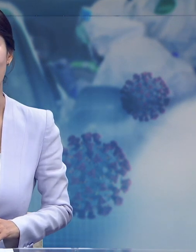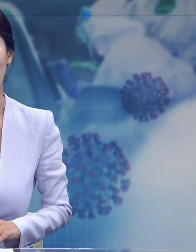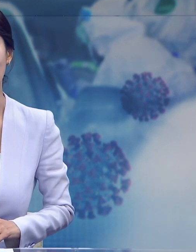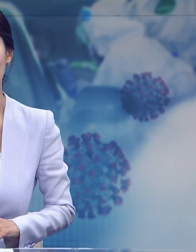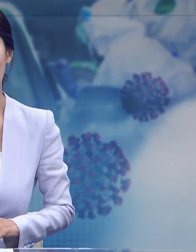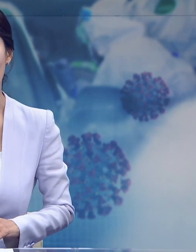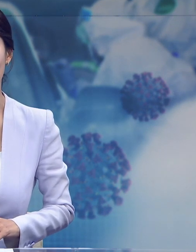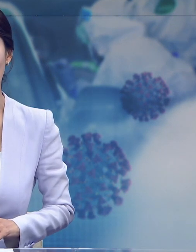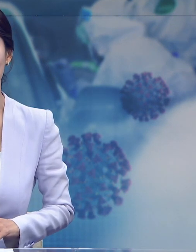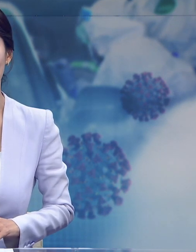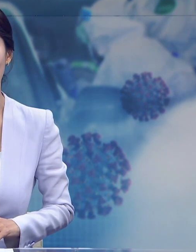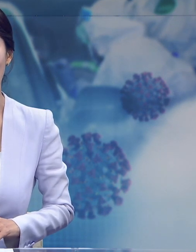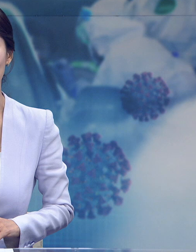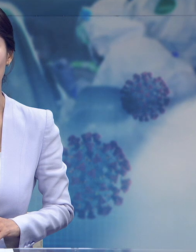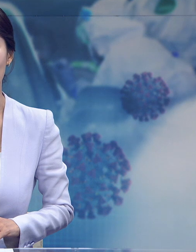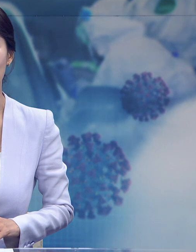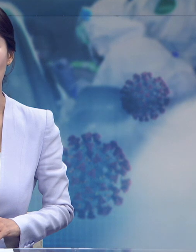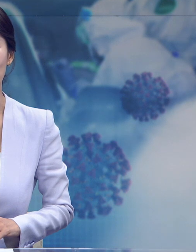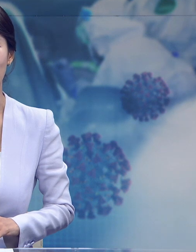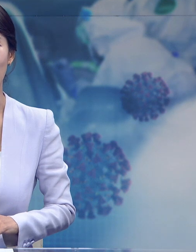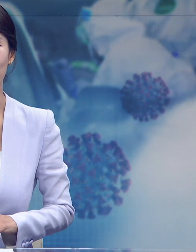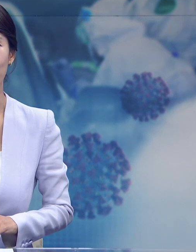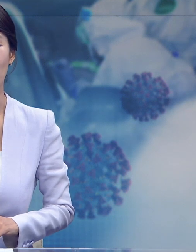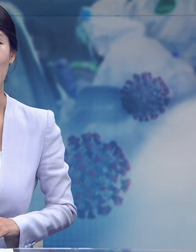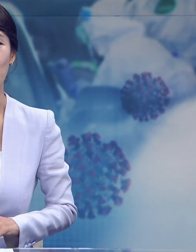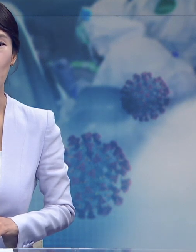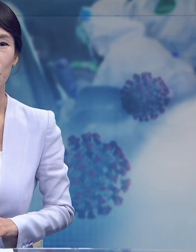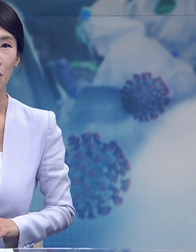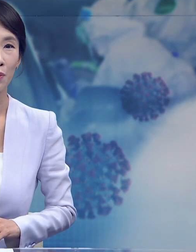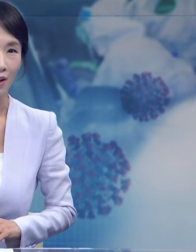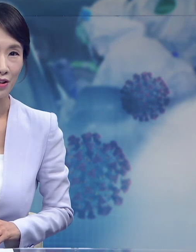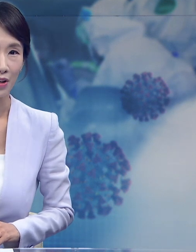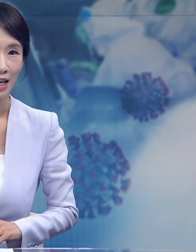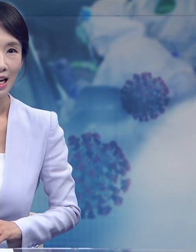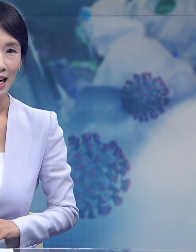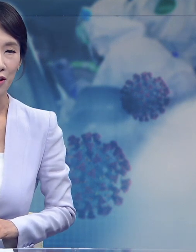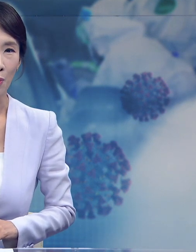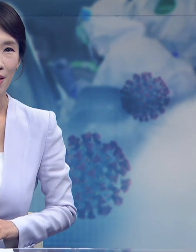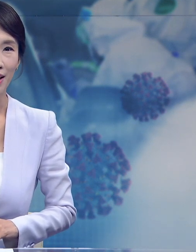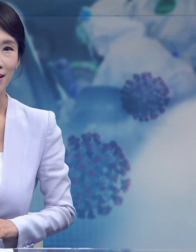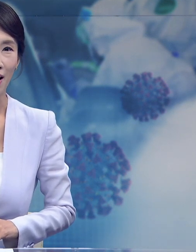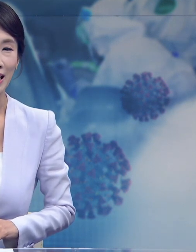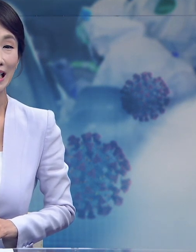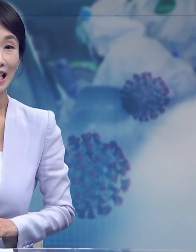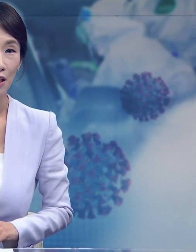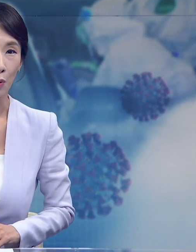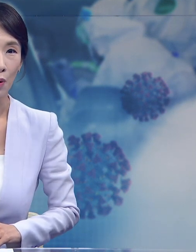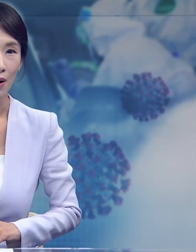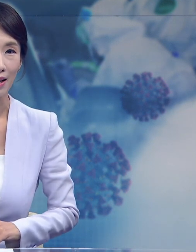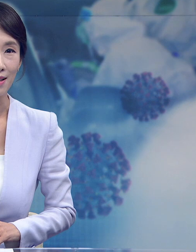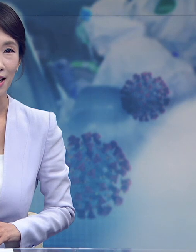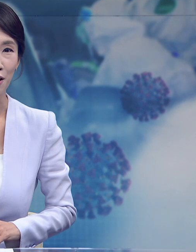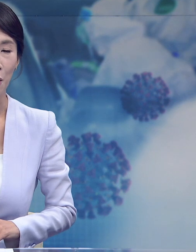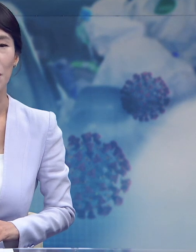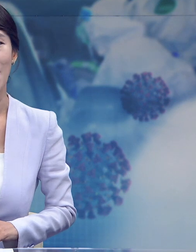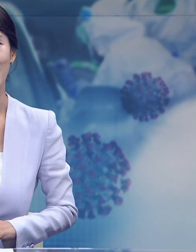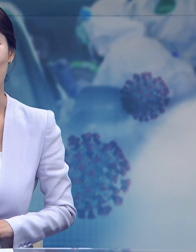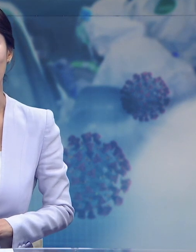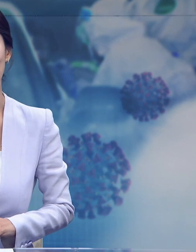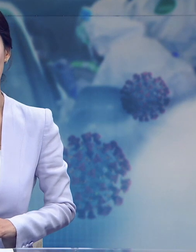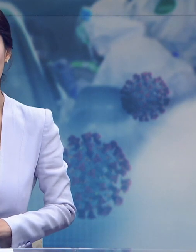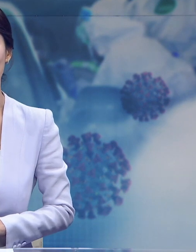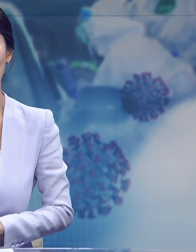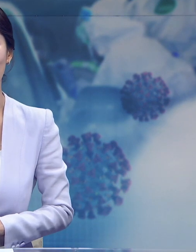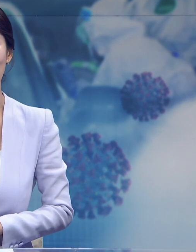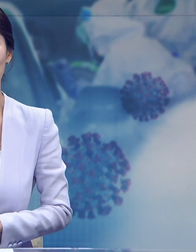changed since then, as South Korea has transformed itself from a war-torn country into one that is currently leading a war against a global